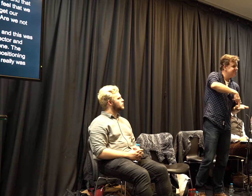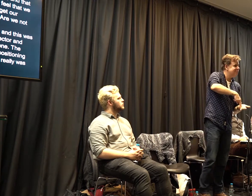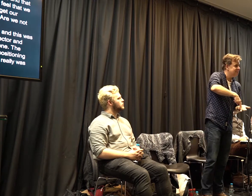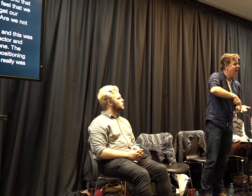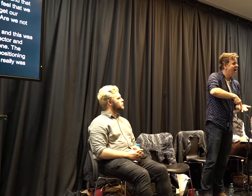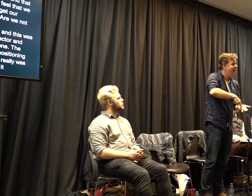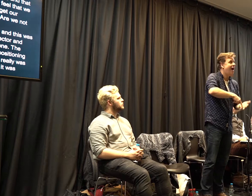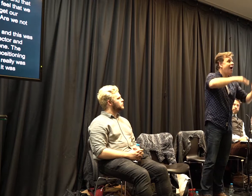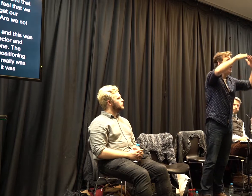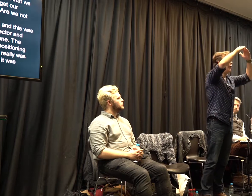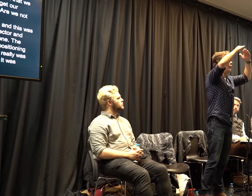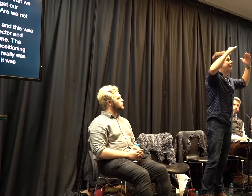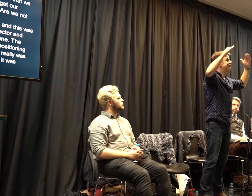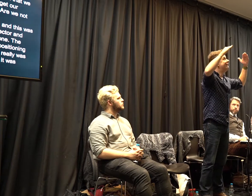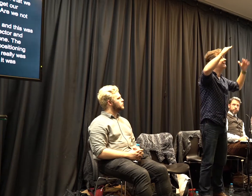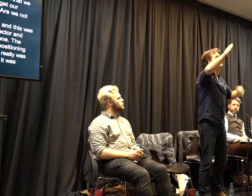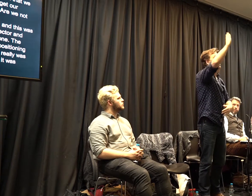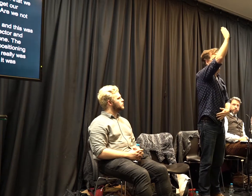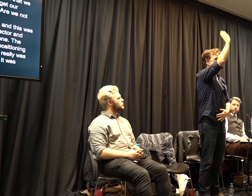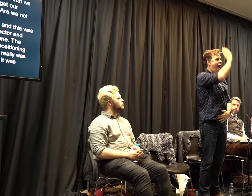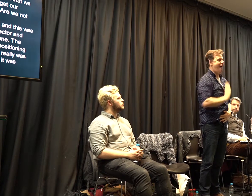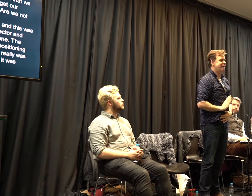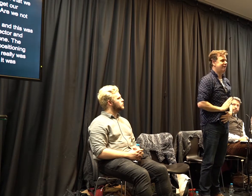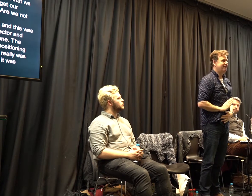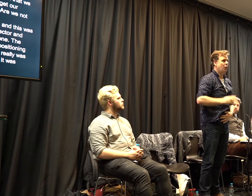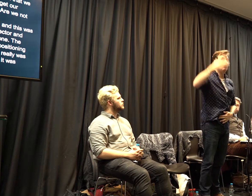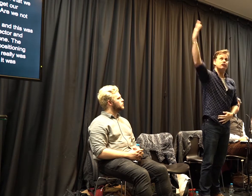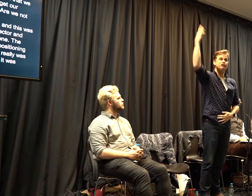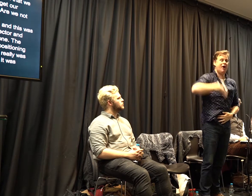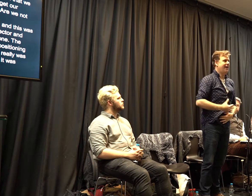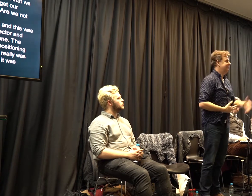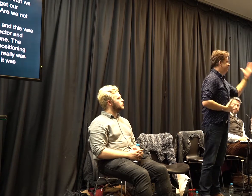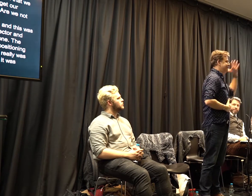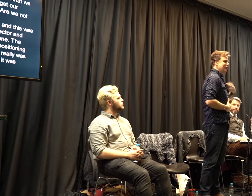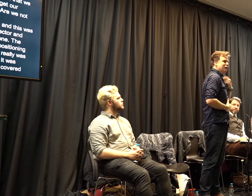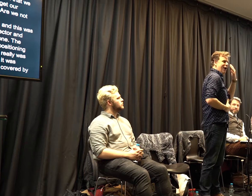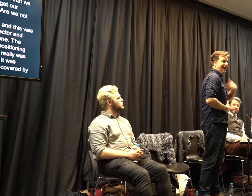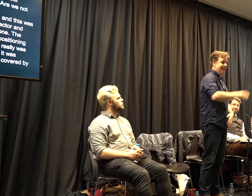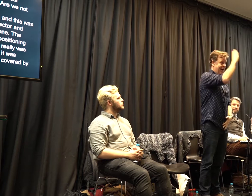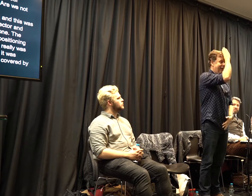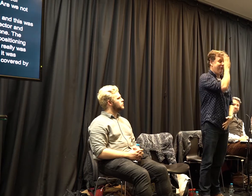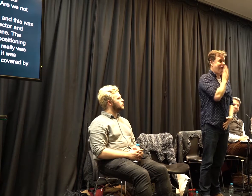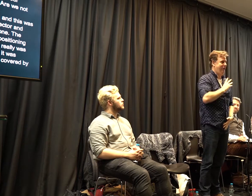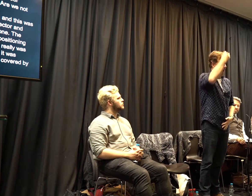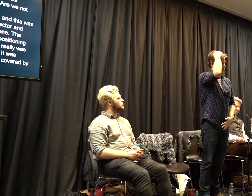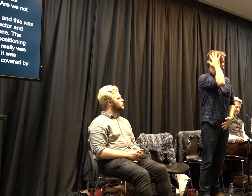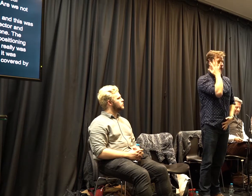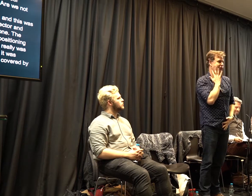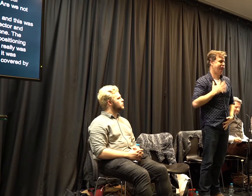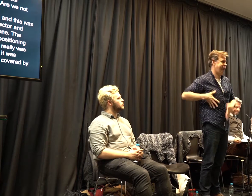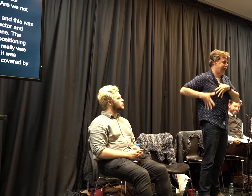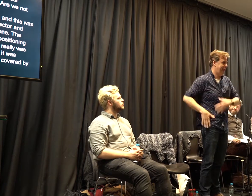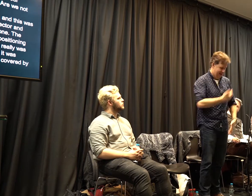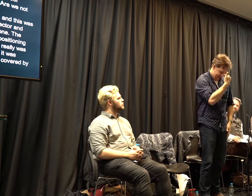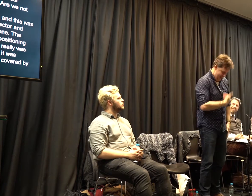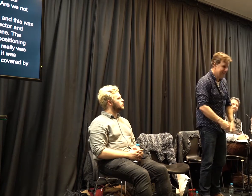that day, and Peter stood there, half covered by the roof and half soaked.